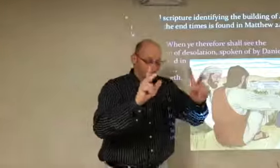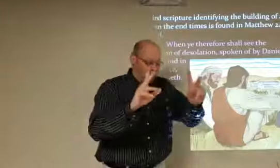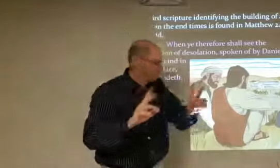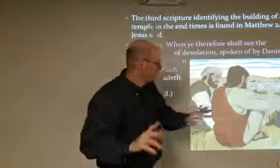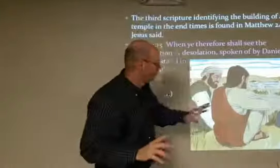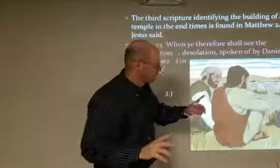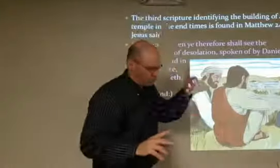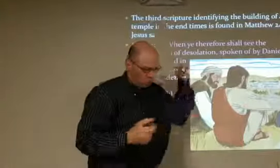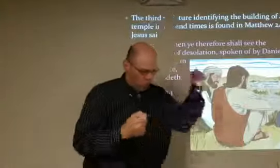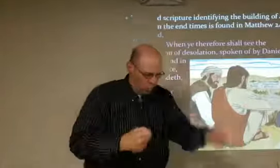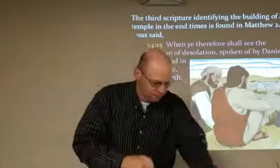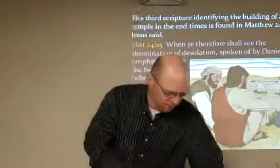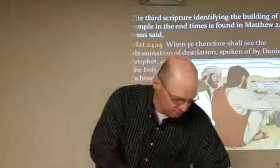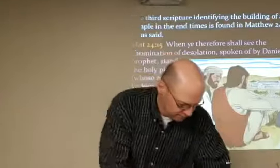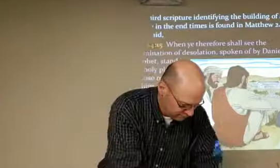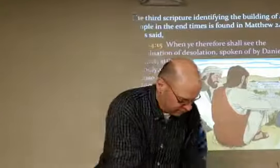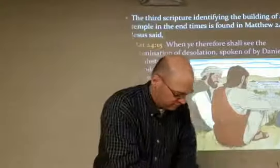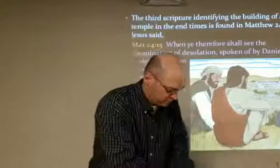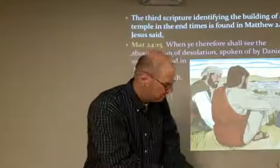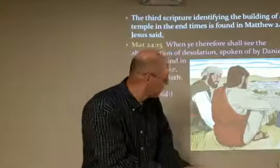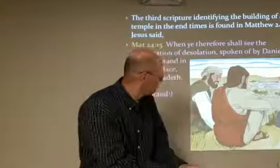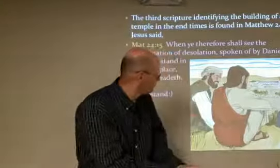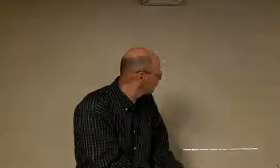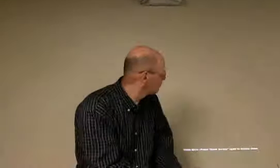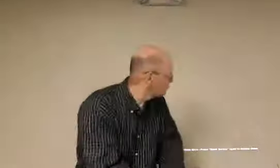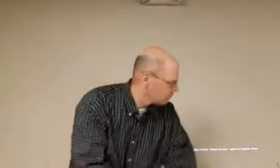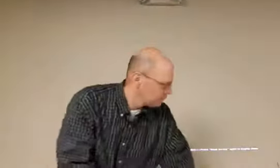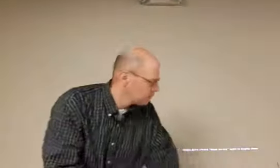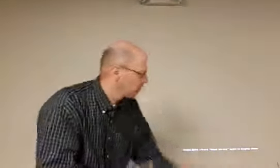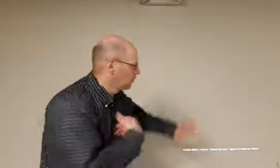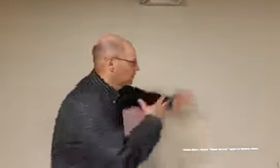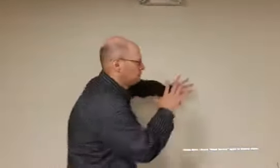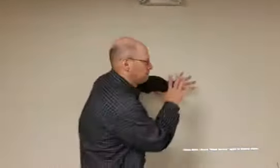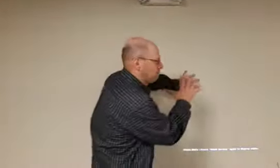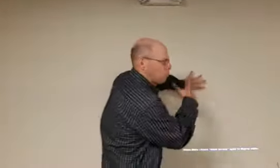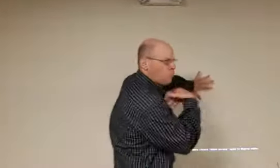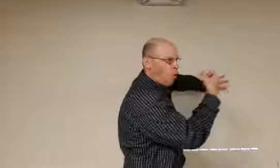care of me. Okay, hold this right here. Hold this up.